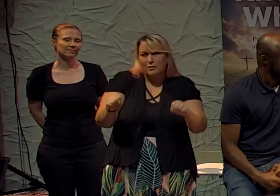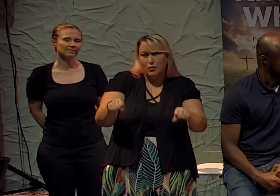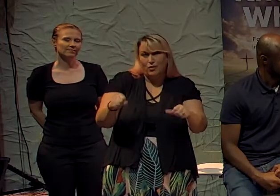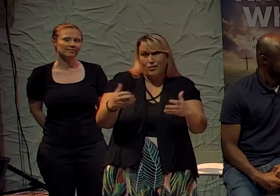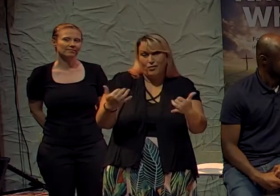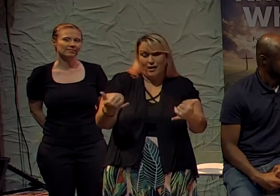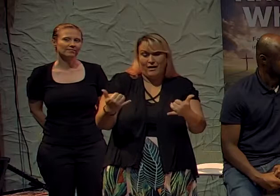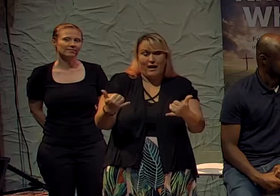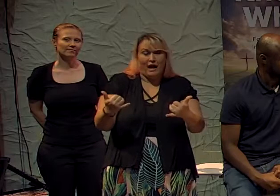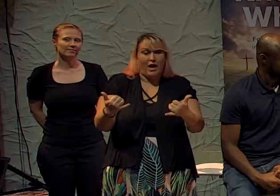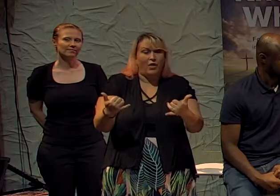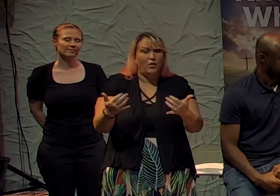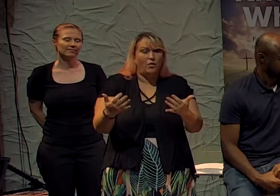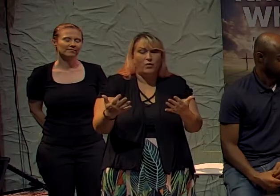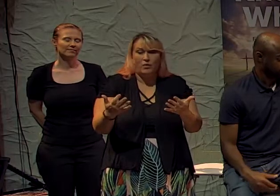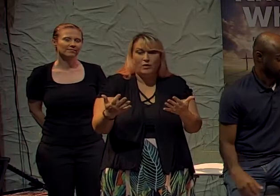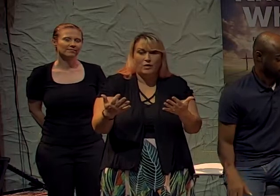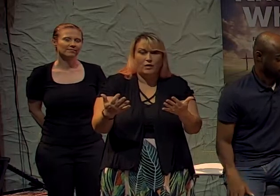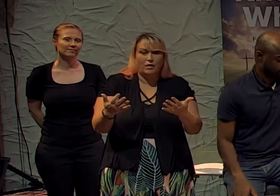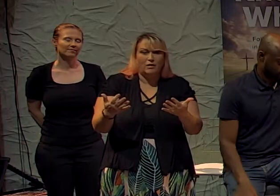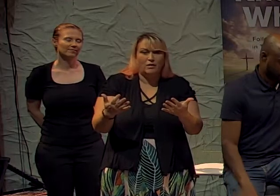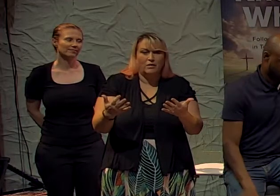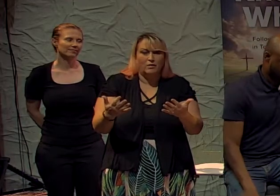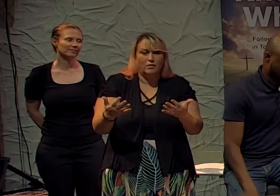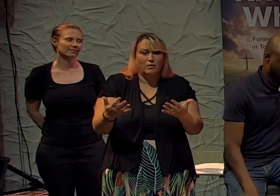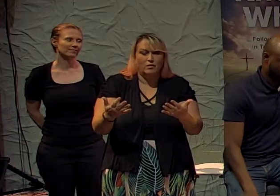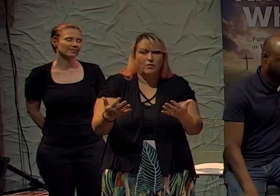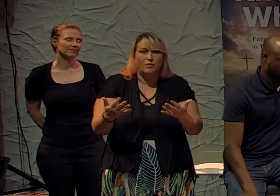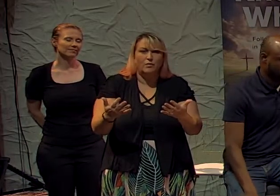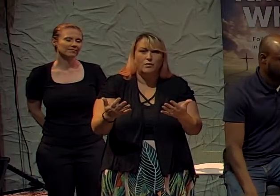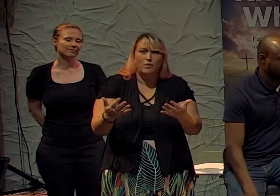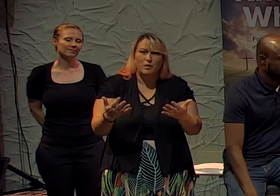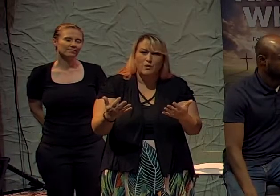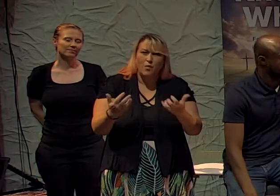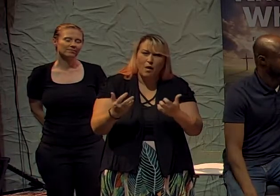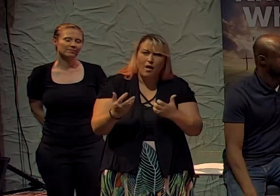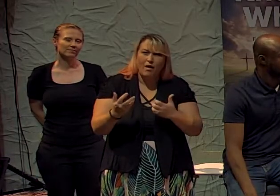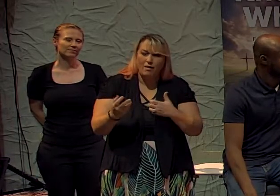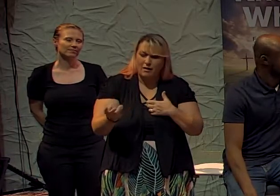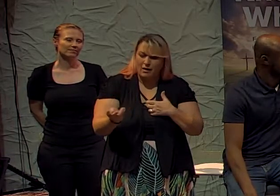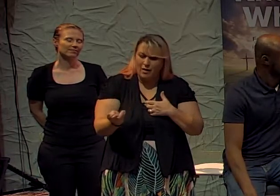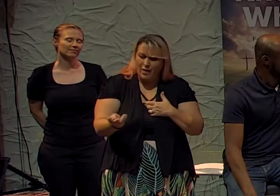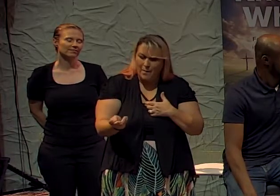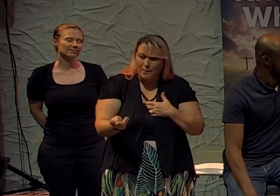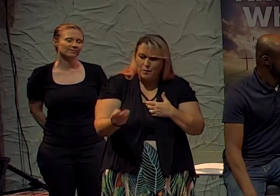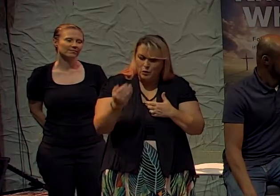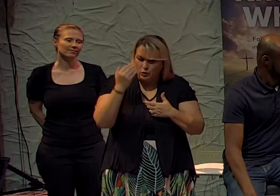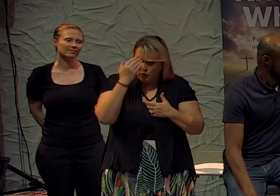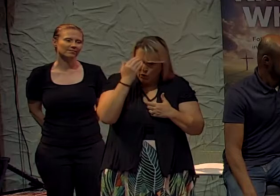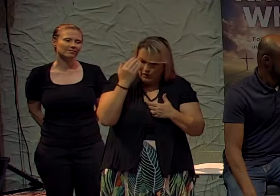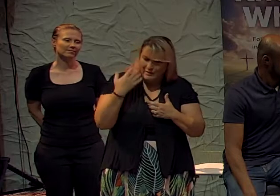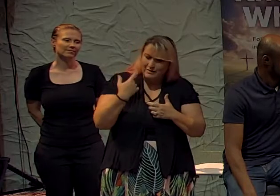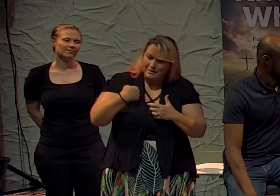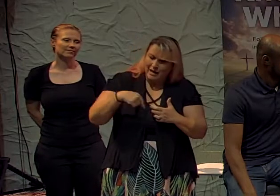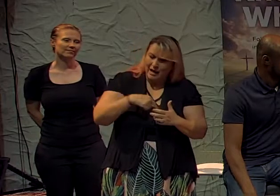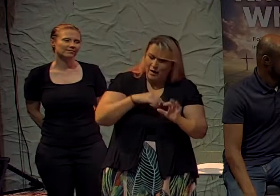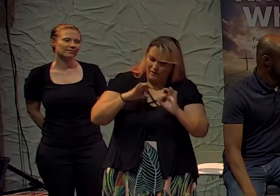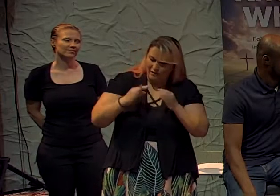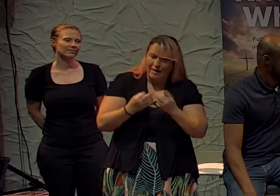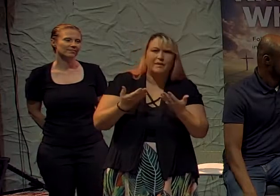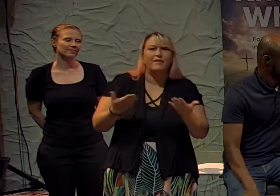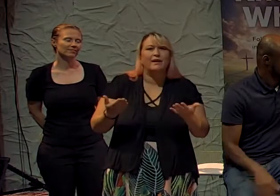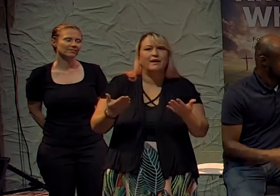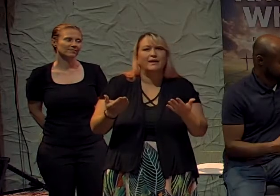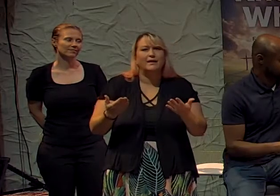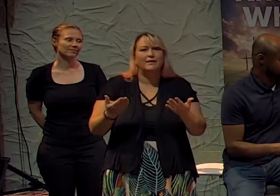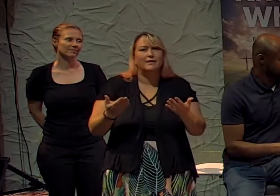life, like, as much as we're able, it's, yeah, like, we want them to know this is our family thing. So much more. I